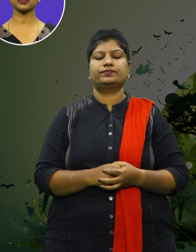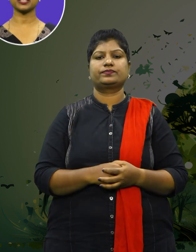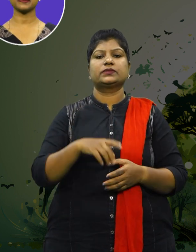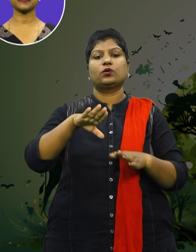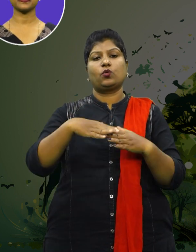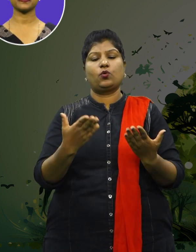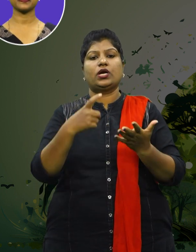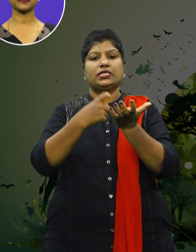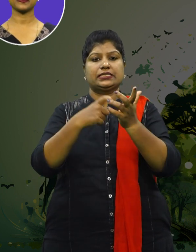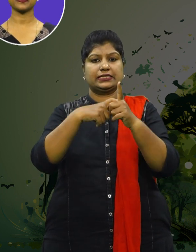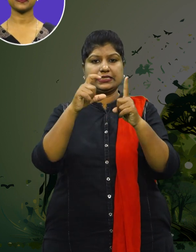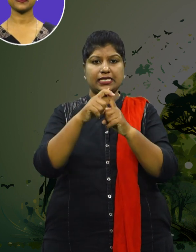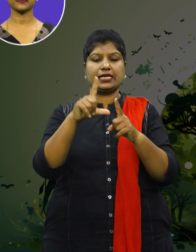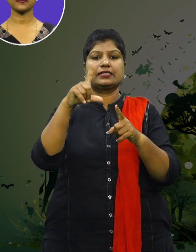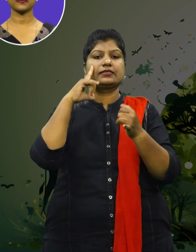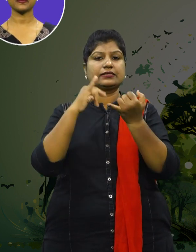List Book.